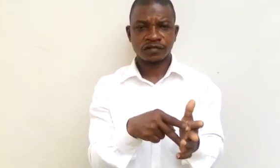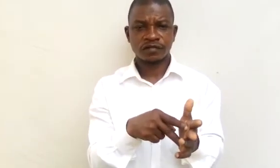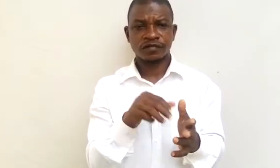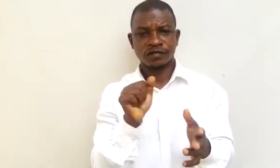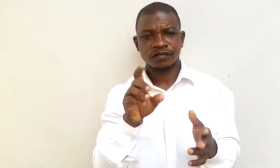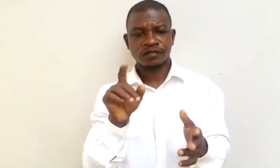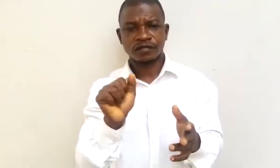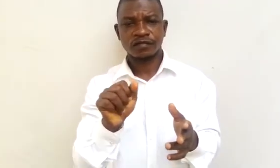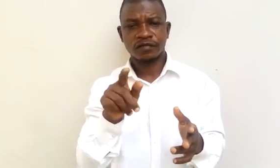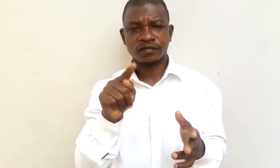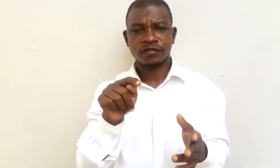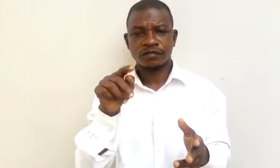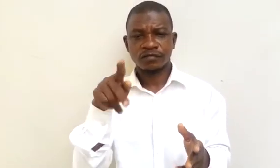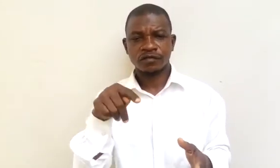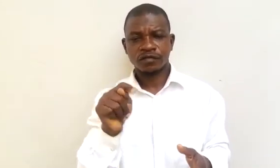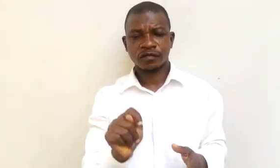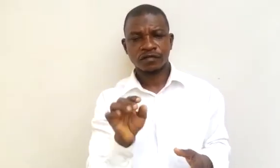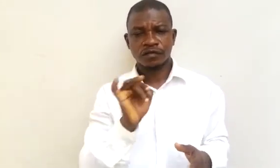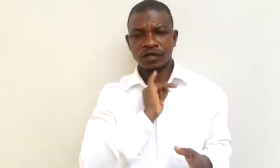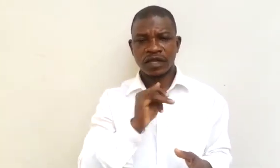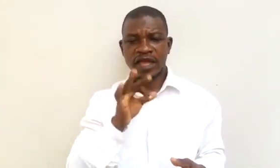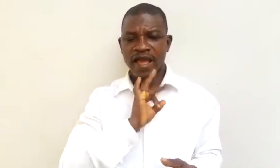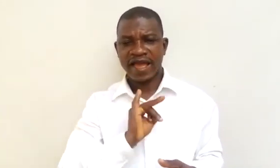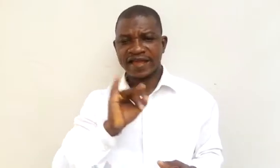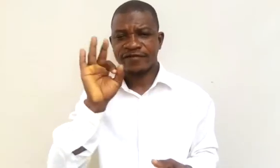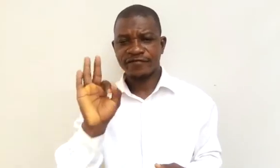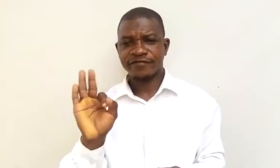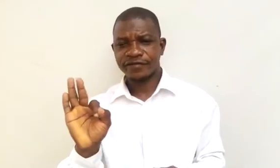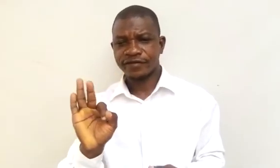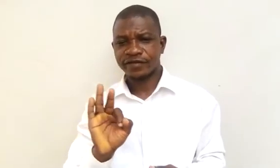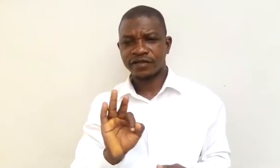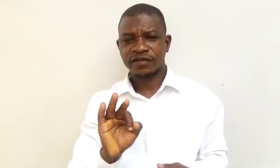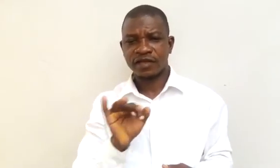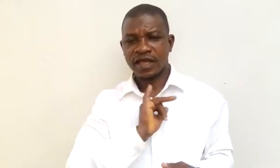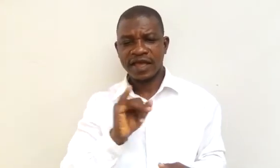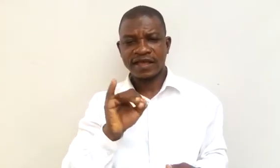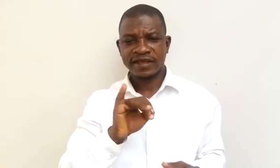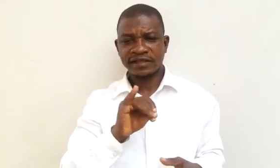adapto, meaning I fit or adjust to.